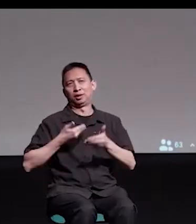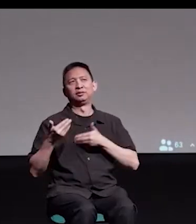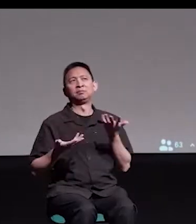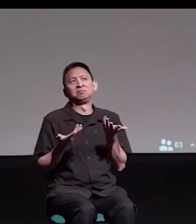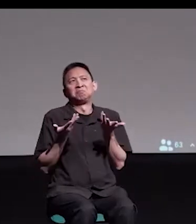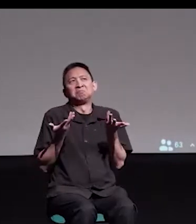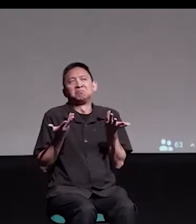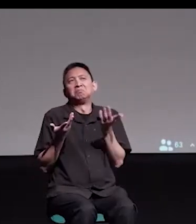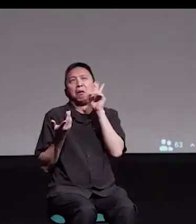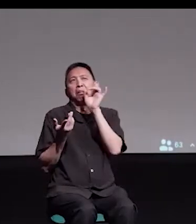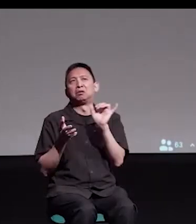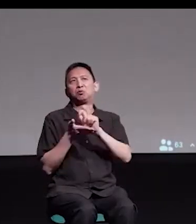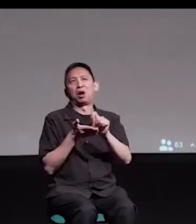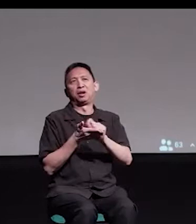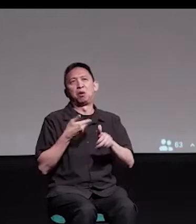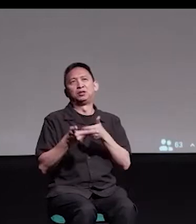resembles writing.